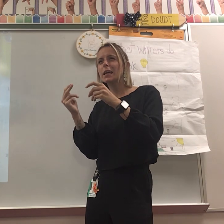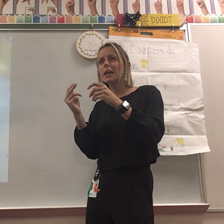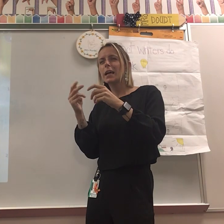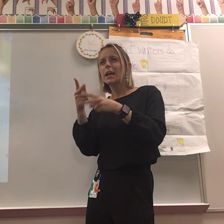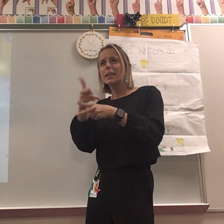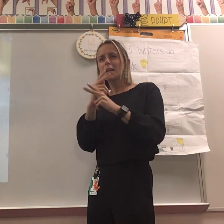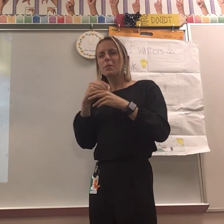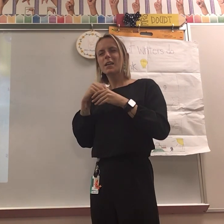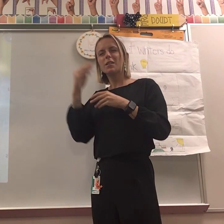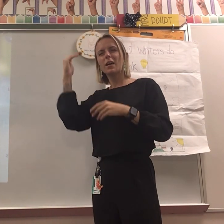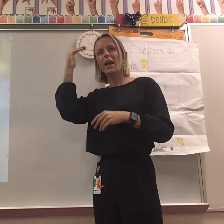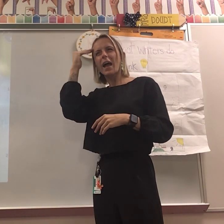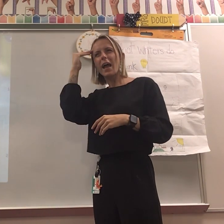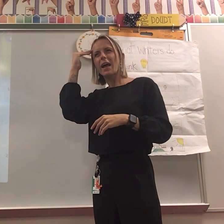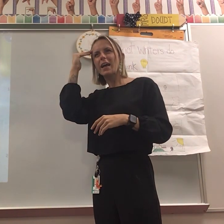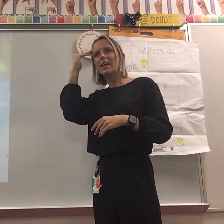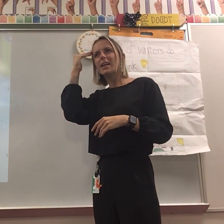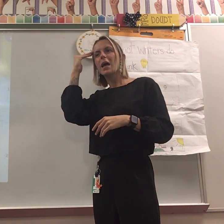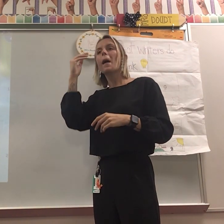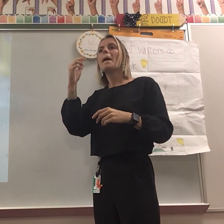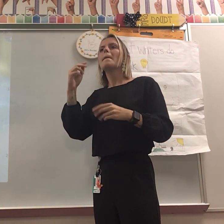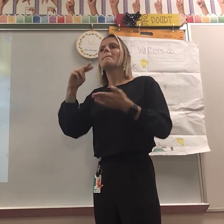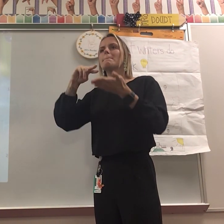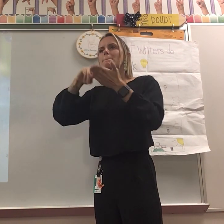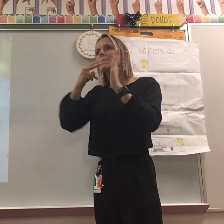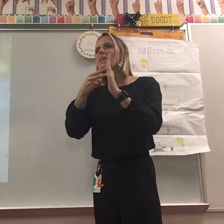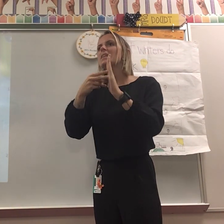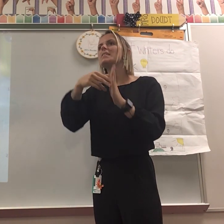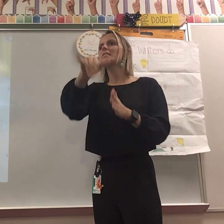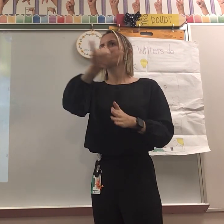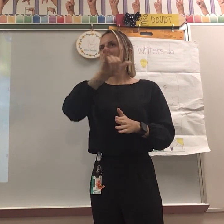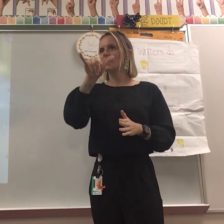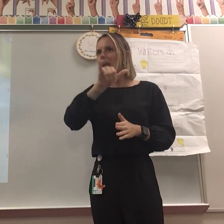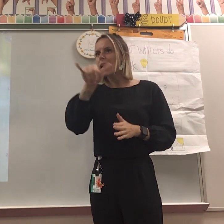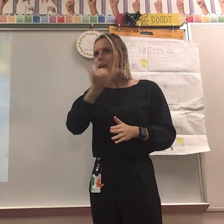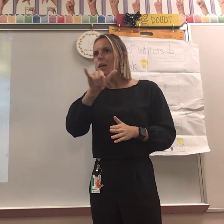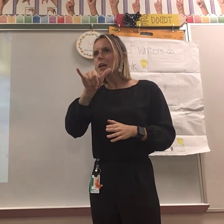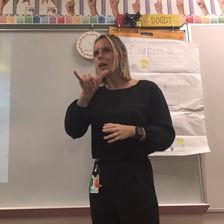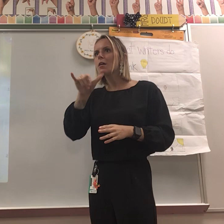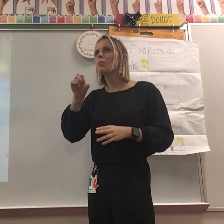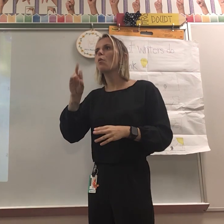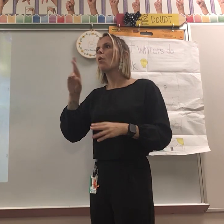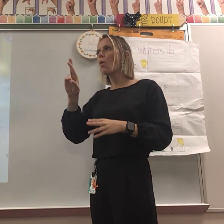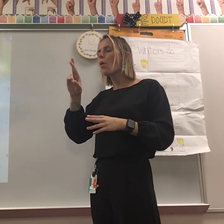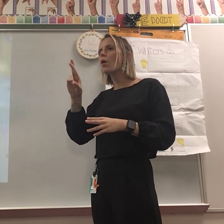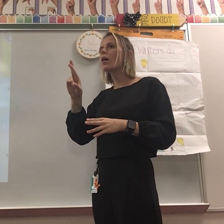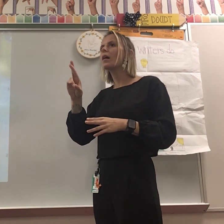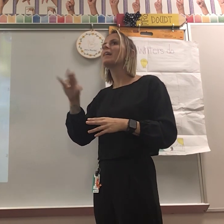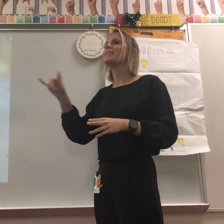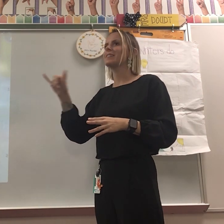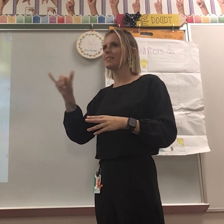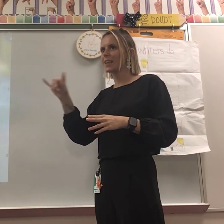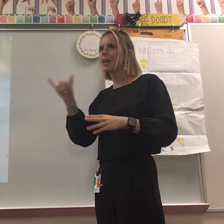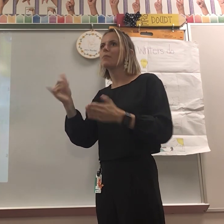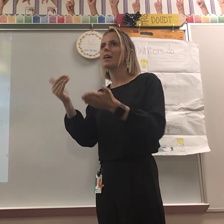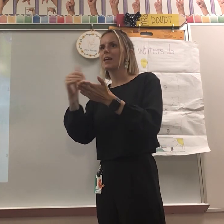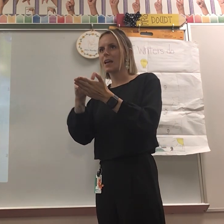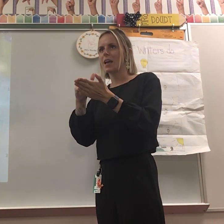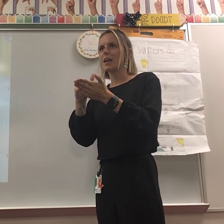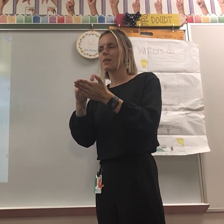need to know it's going to mean the same, that it's alike, or that it's very similar. Okay, I don't have an echo, honey.